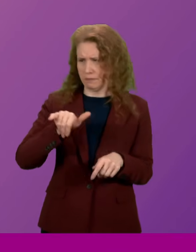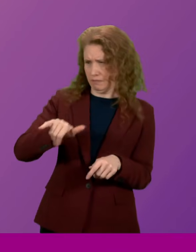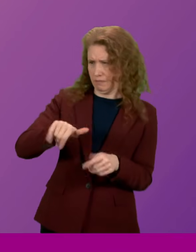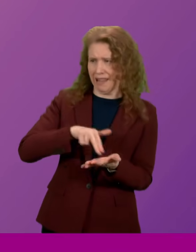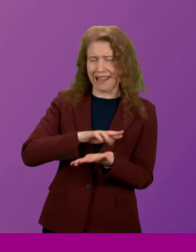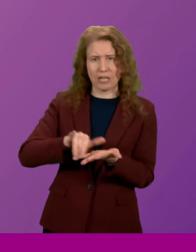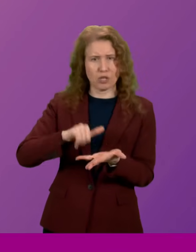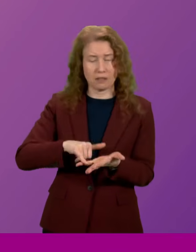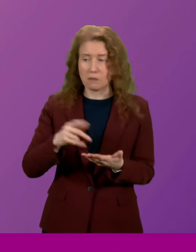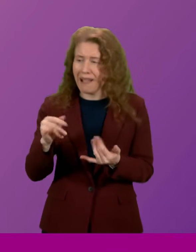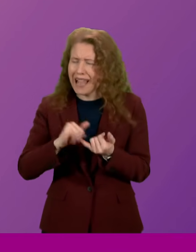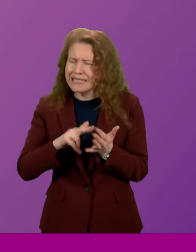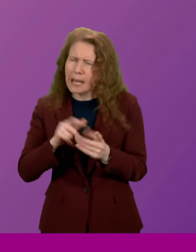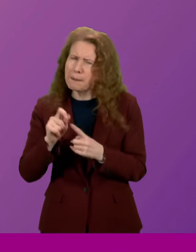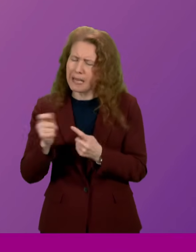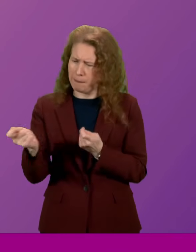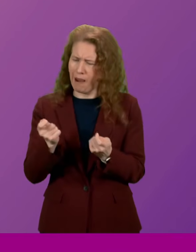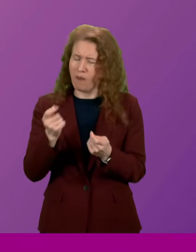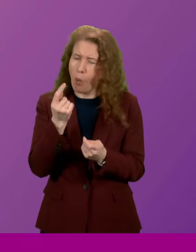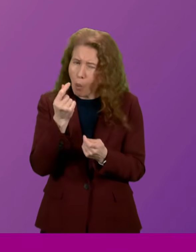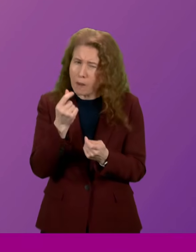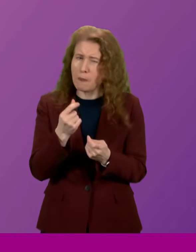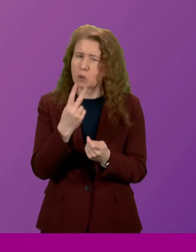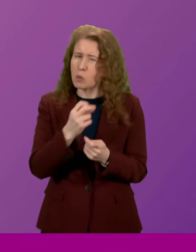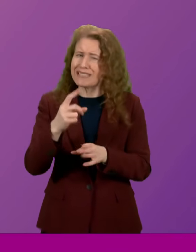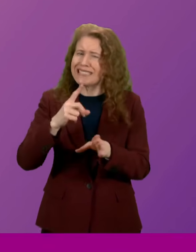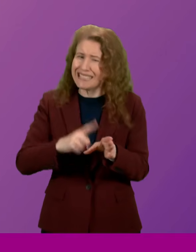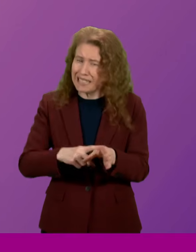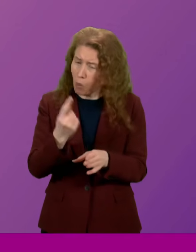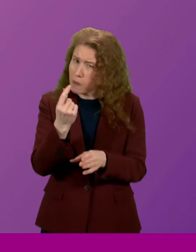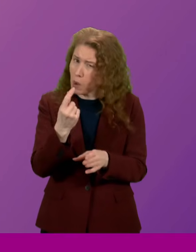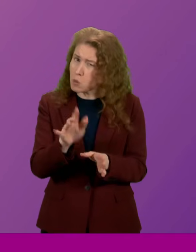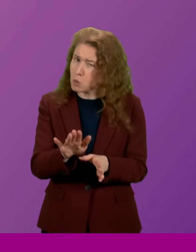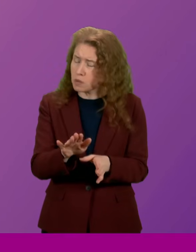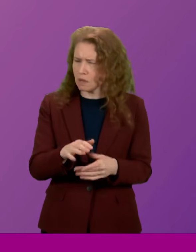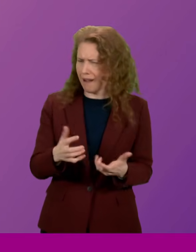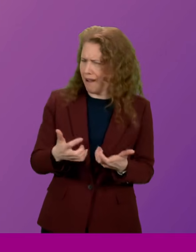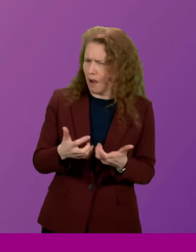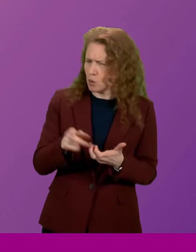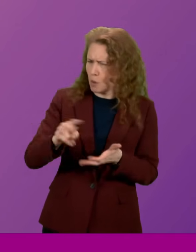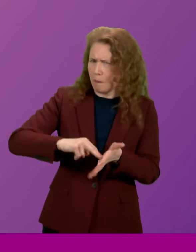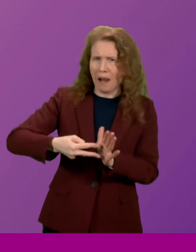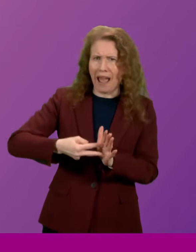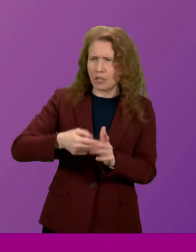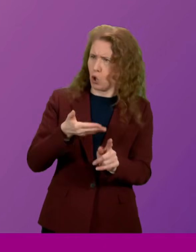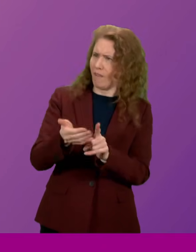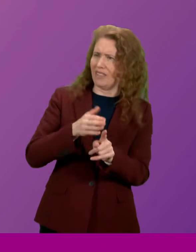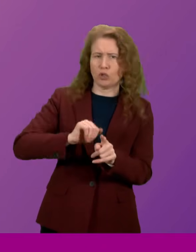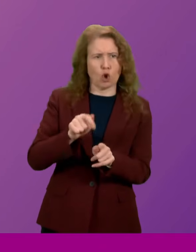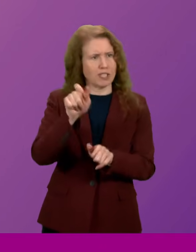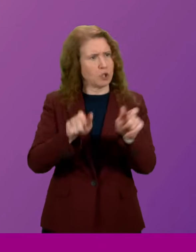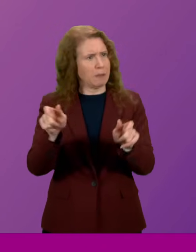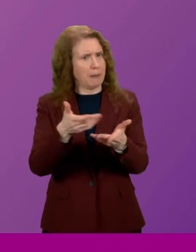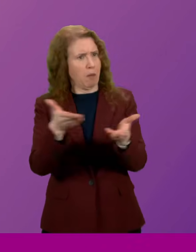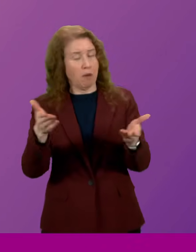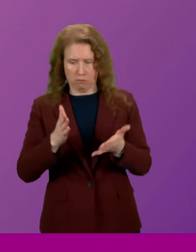the SNP have been in power for almost 2 decades, almost 20 years, how does he plan to convince the Scottish public